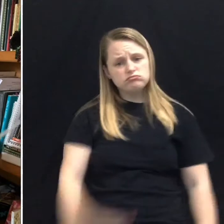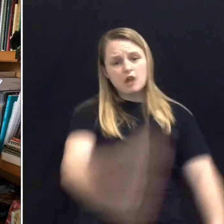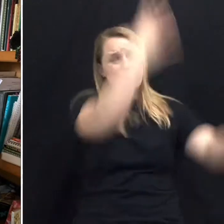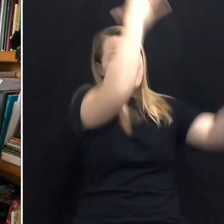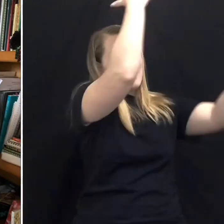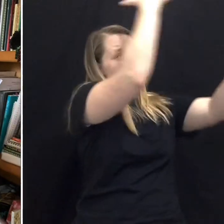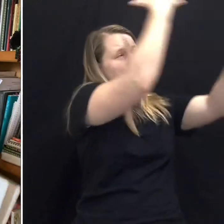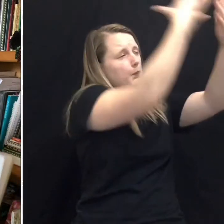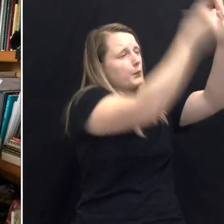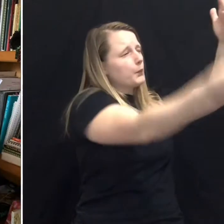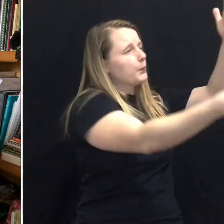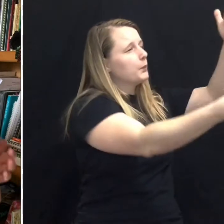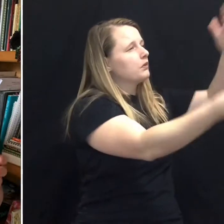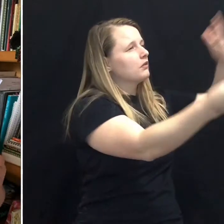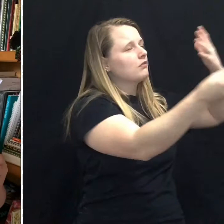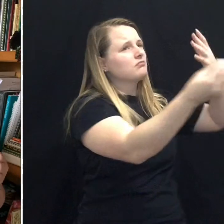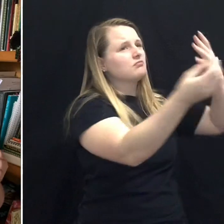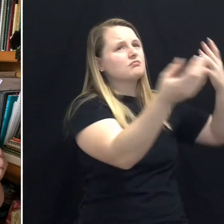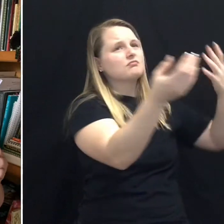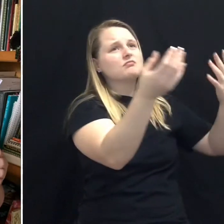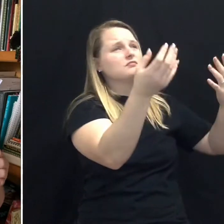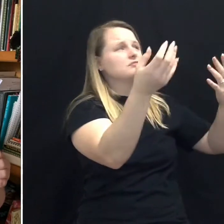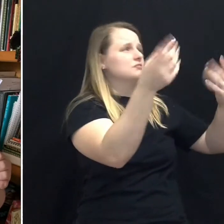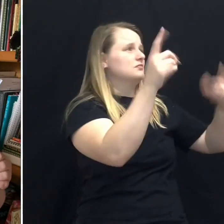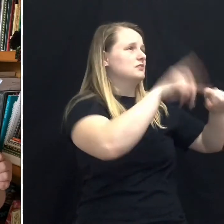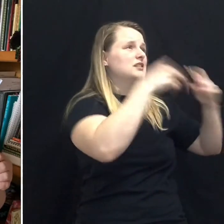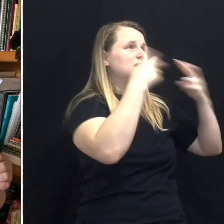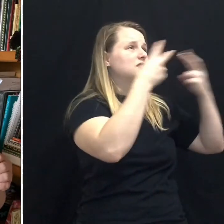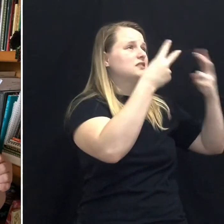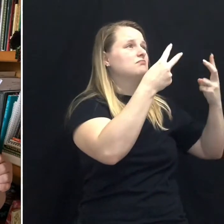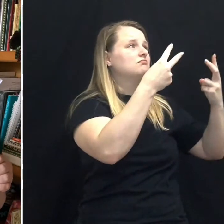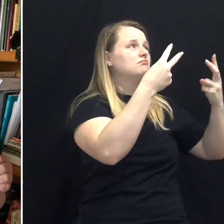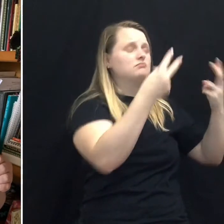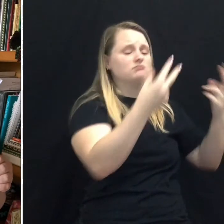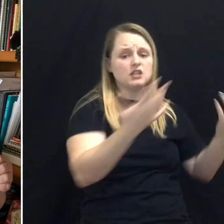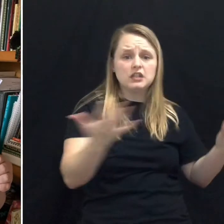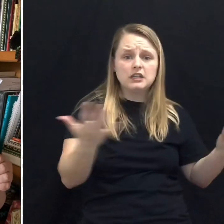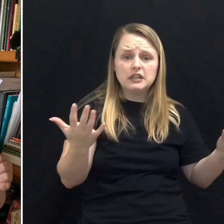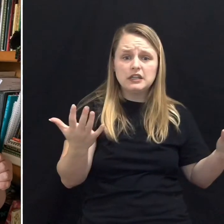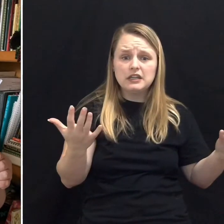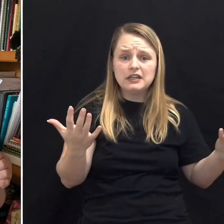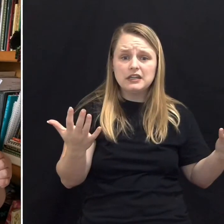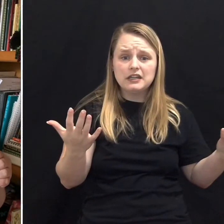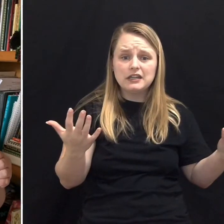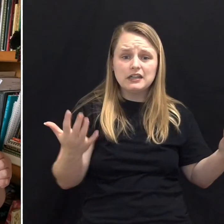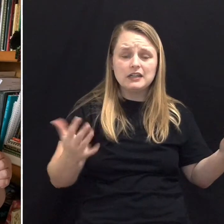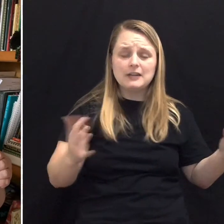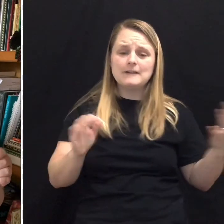he disappeared into the afternoon clouds.